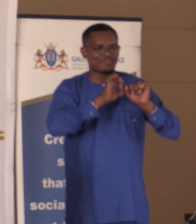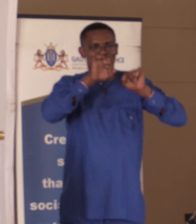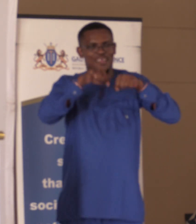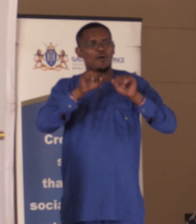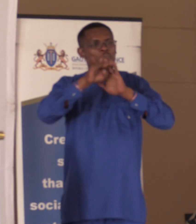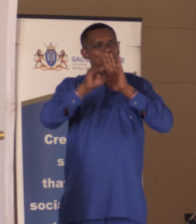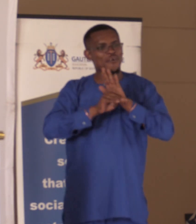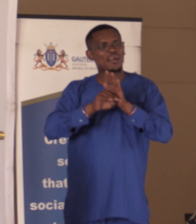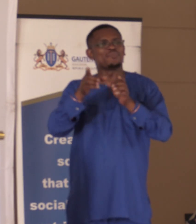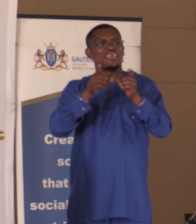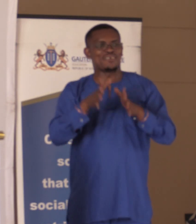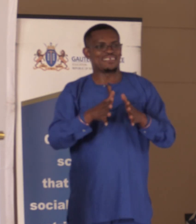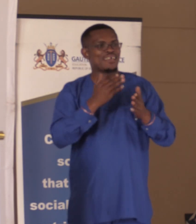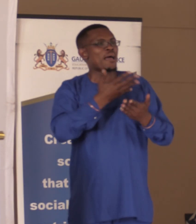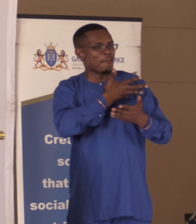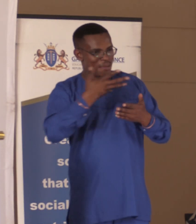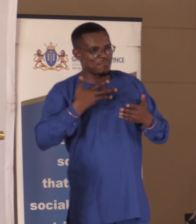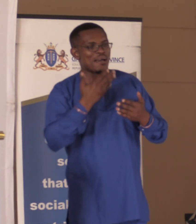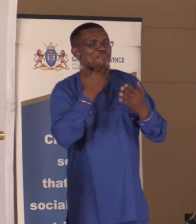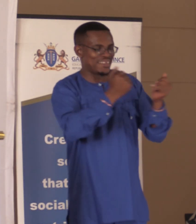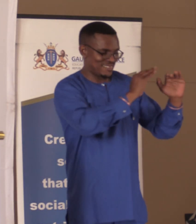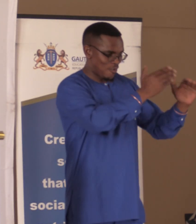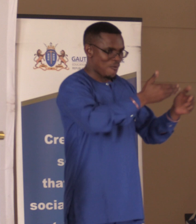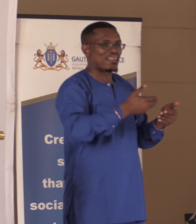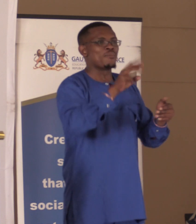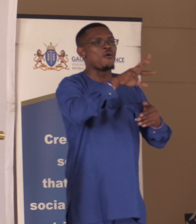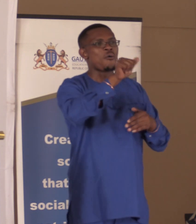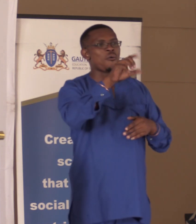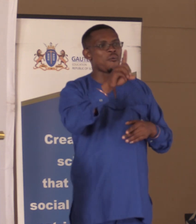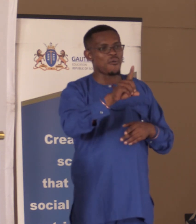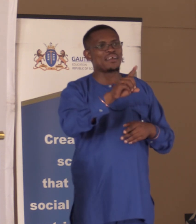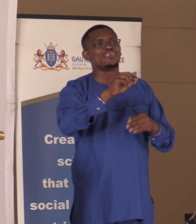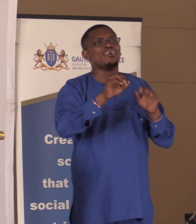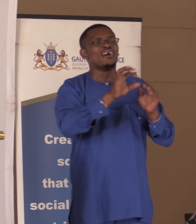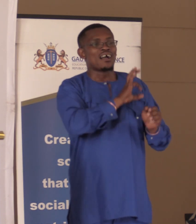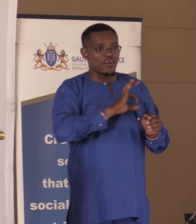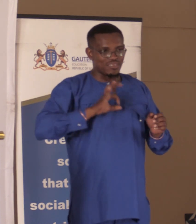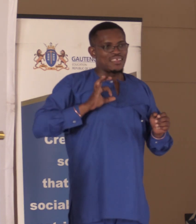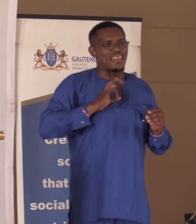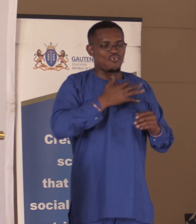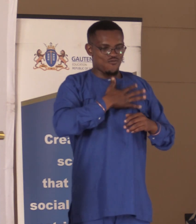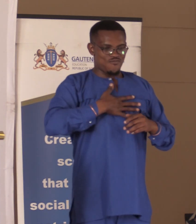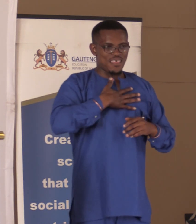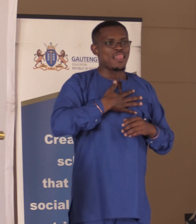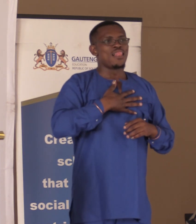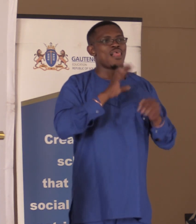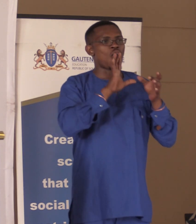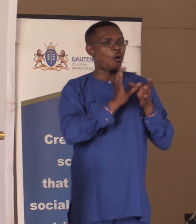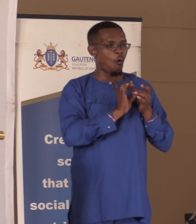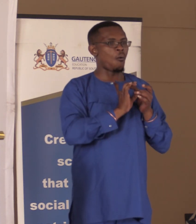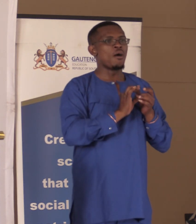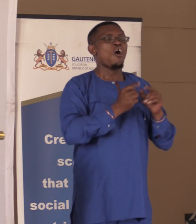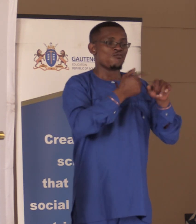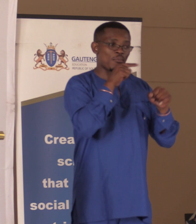but Utlora Mohelem, as a ward councillor, Yamona, refill at home, and then from